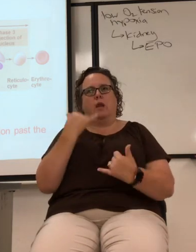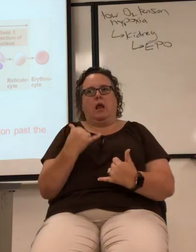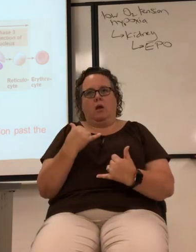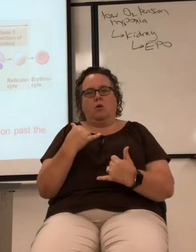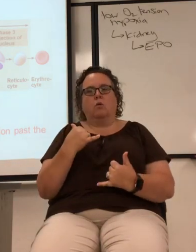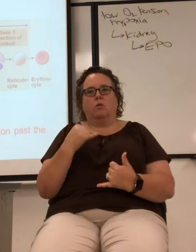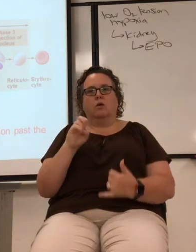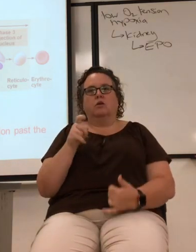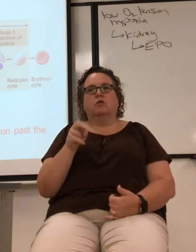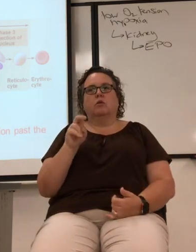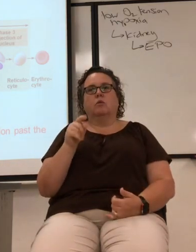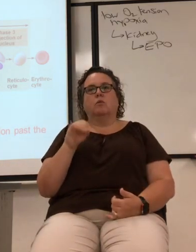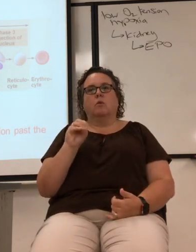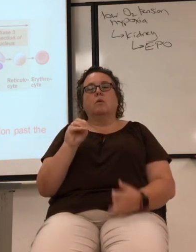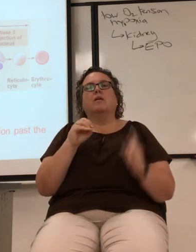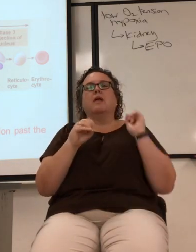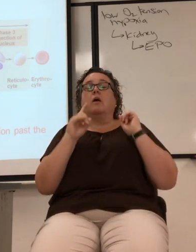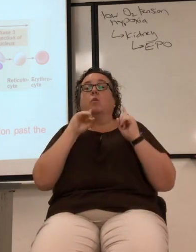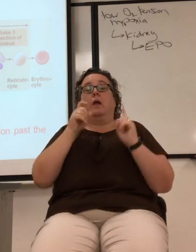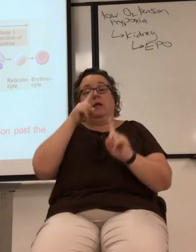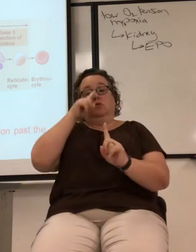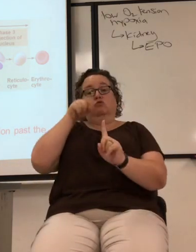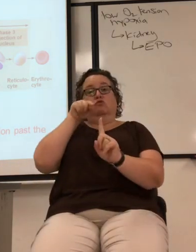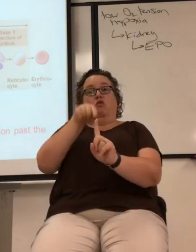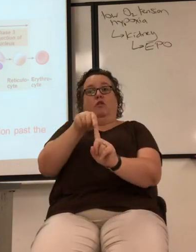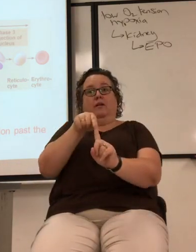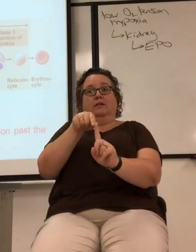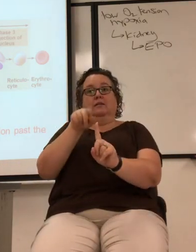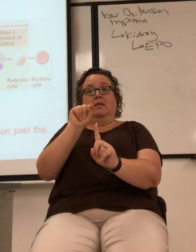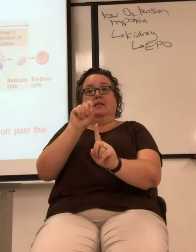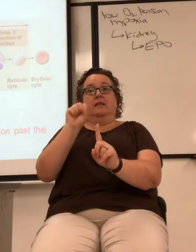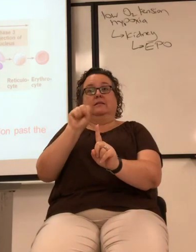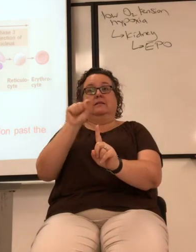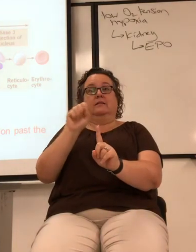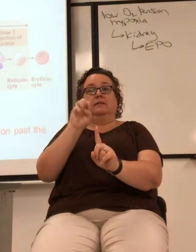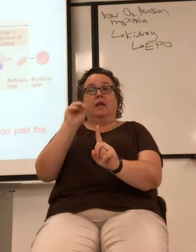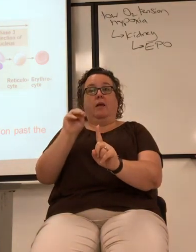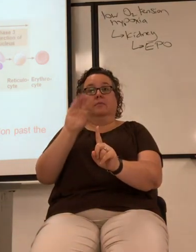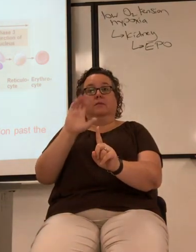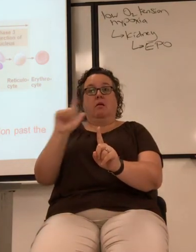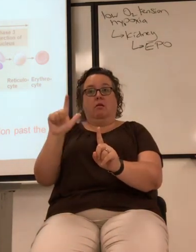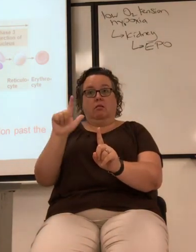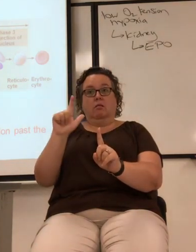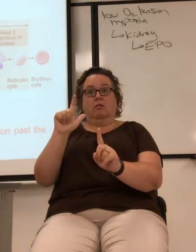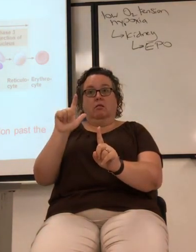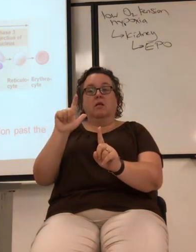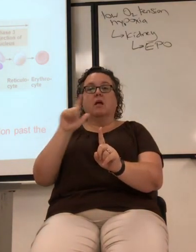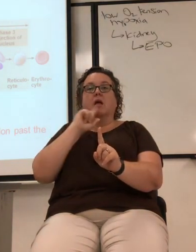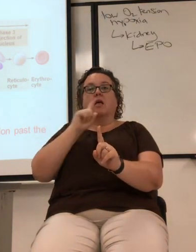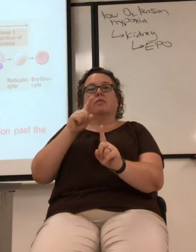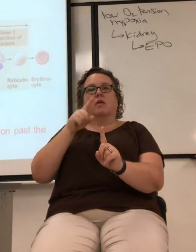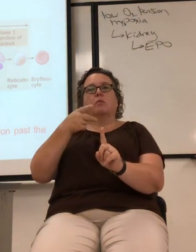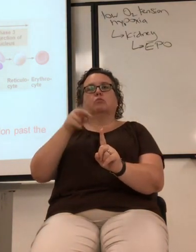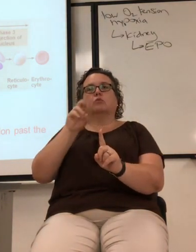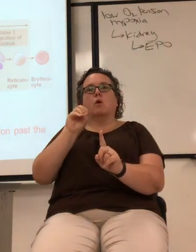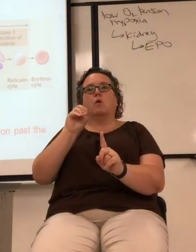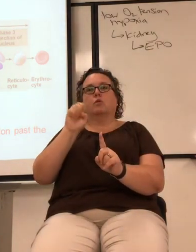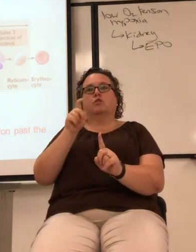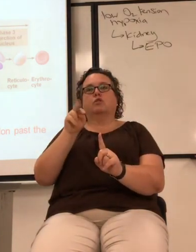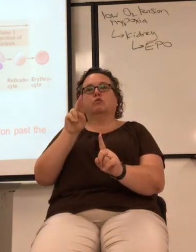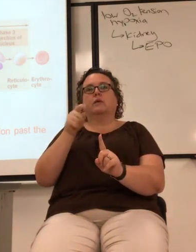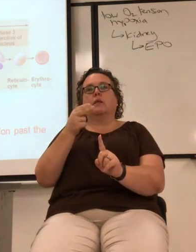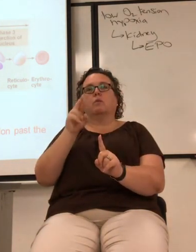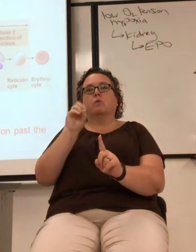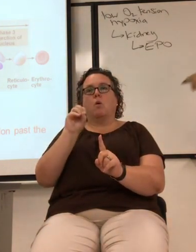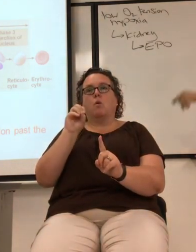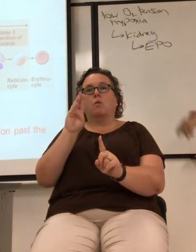And when it targets the stem cell, the proerythroblast in the bone marrow,